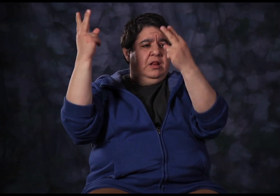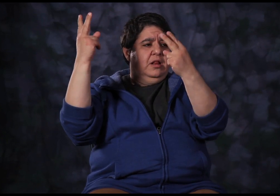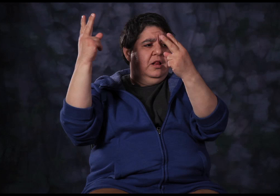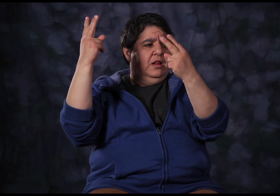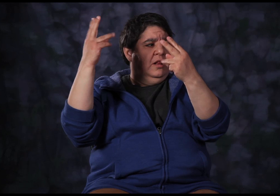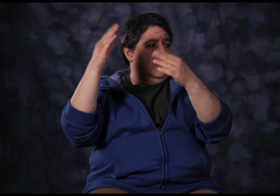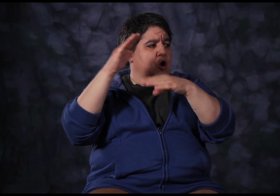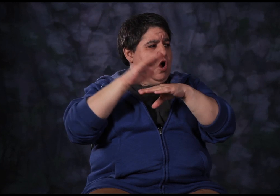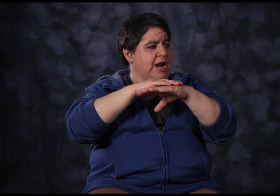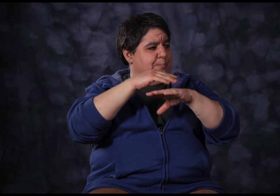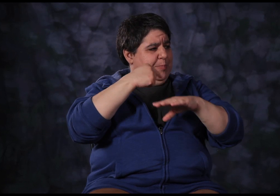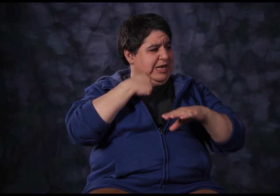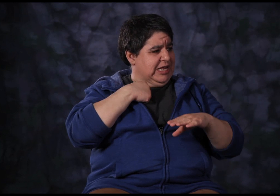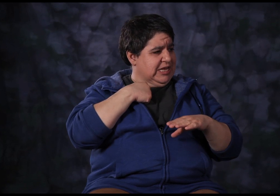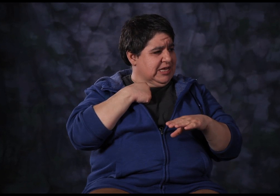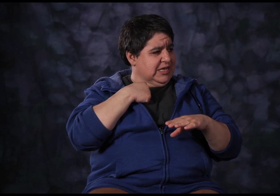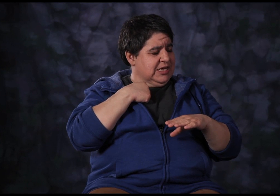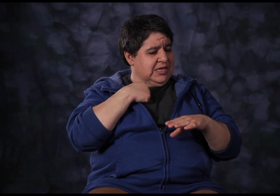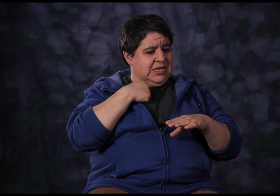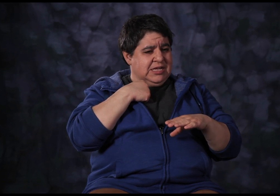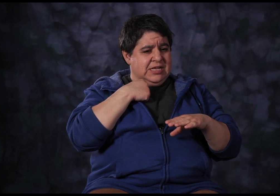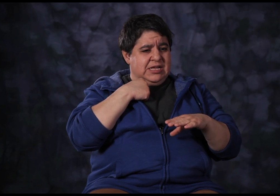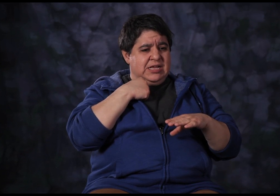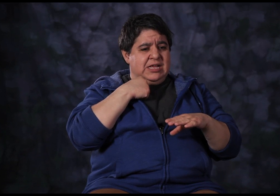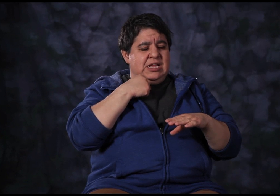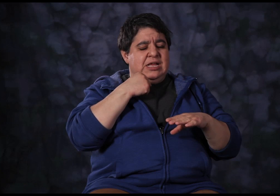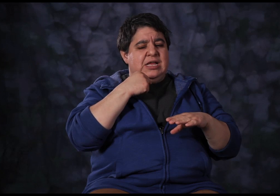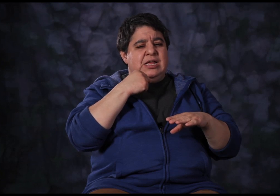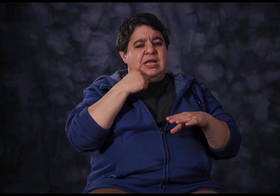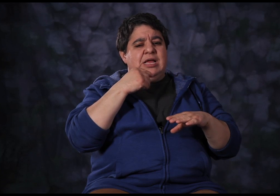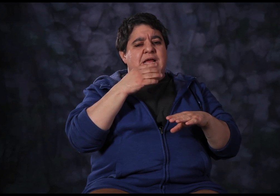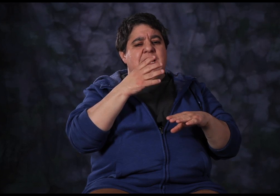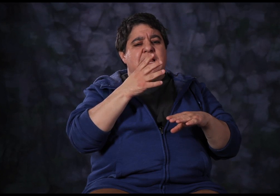I felt like a lot of people discriminated against me and looked down on me.